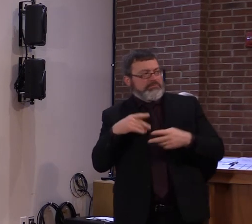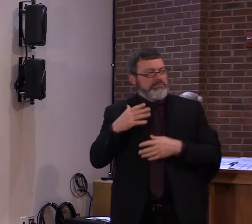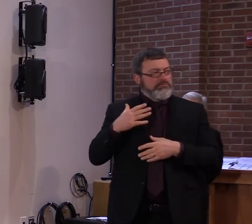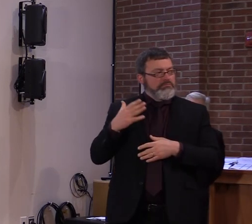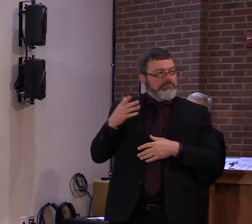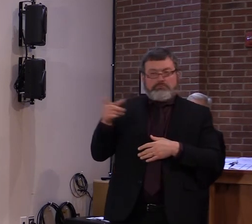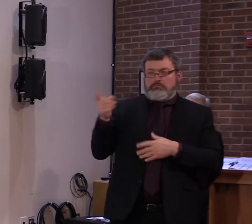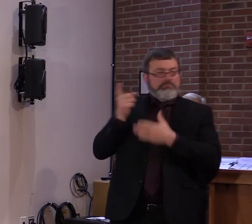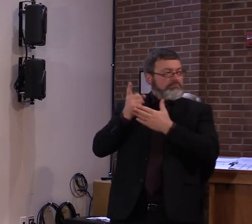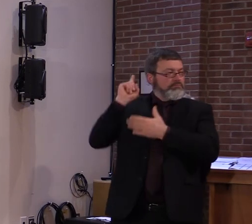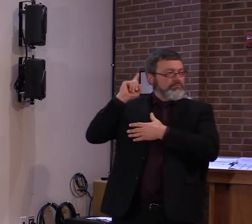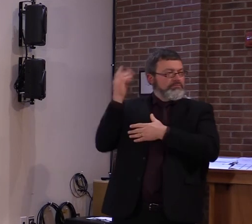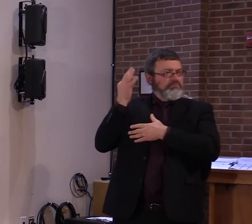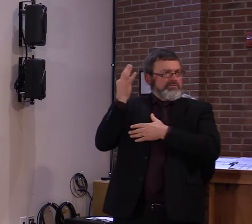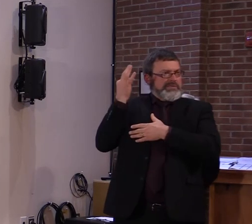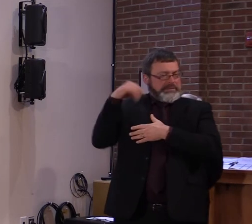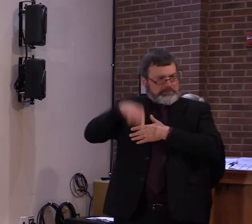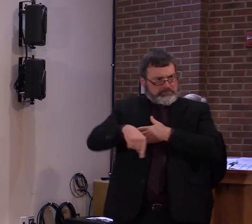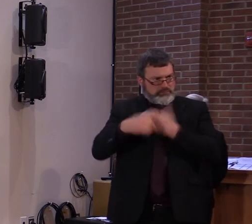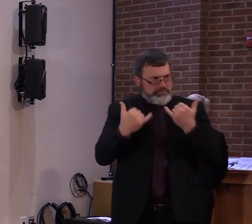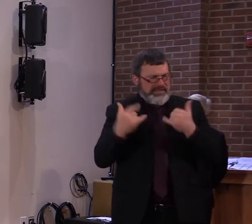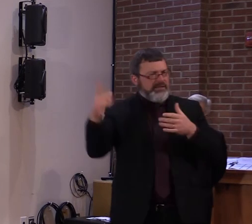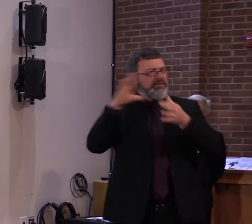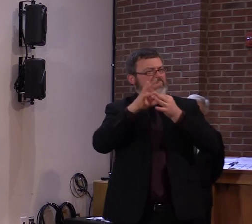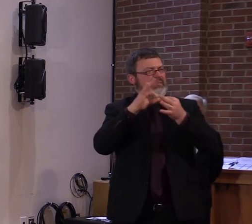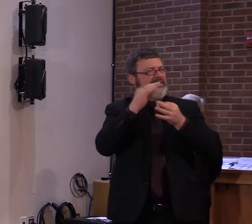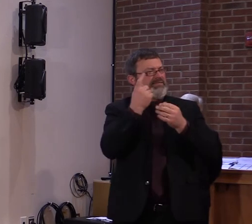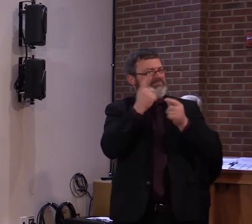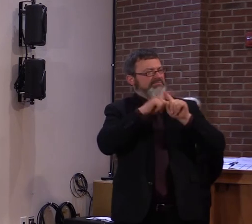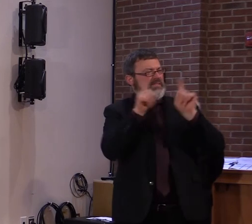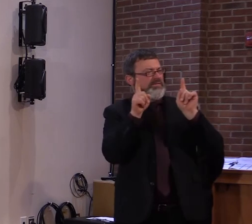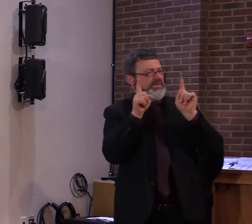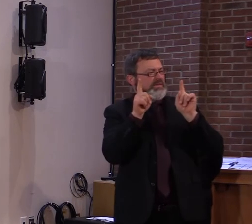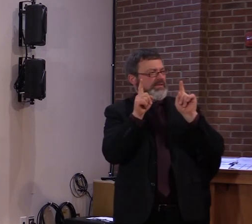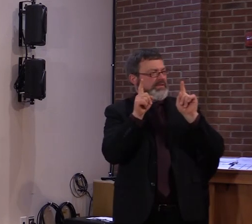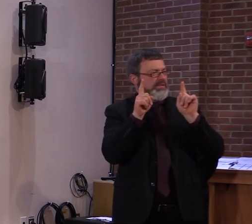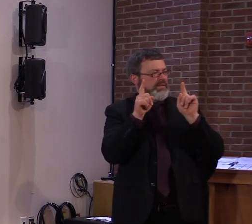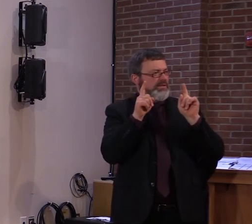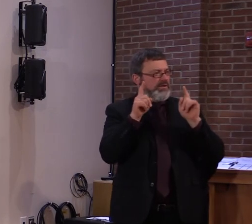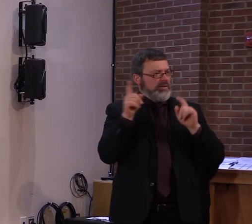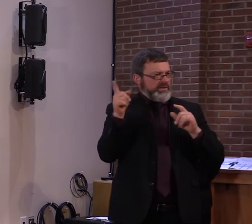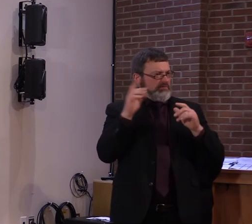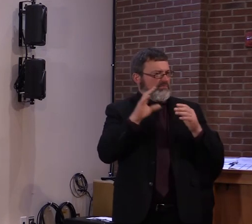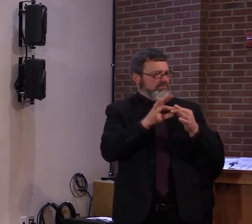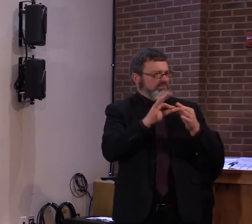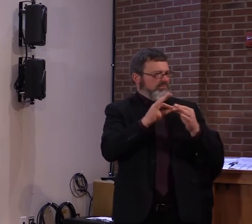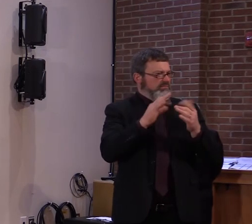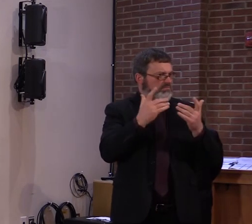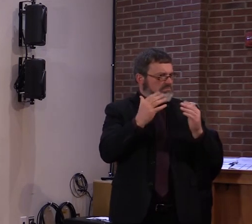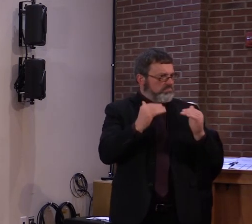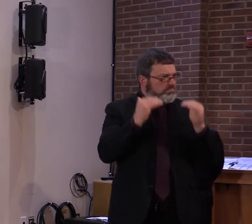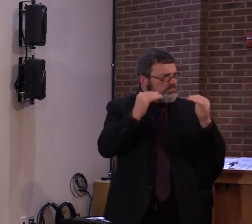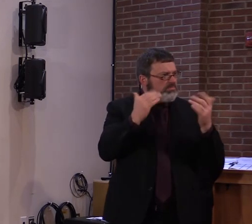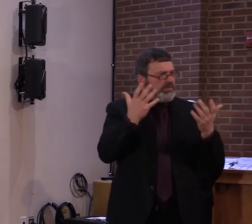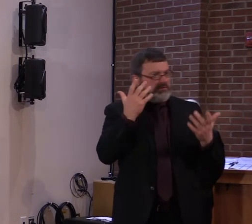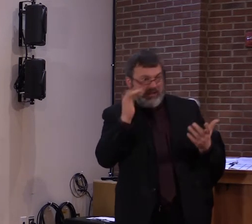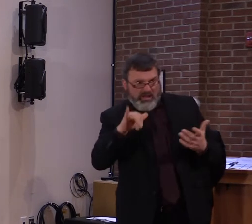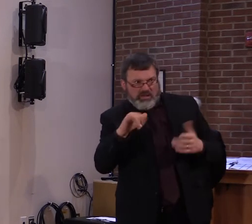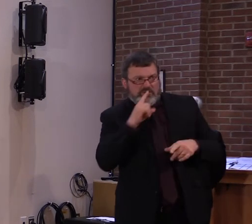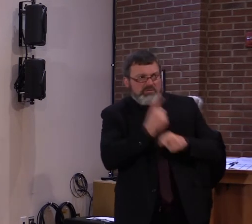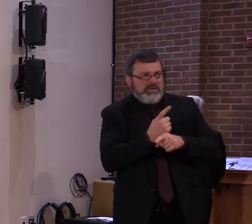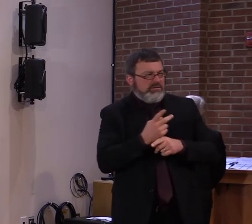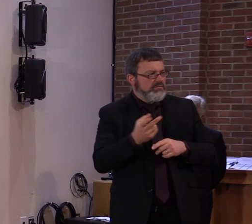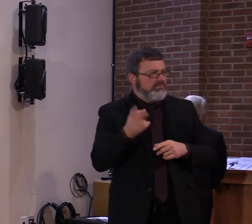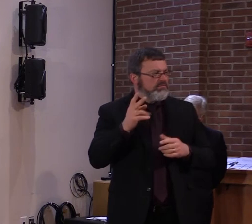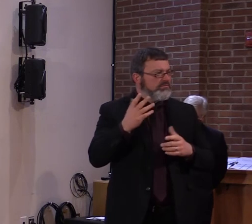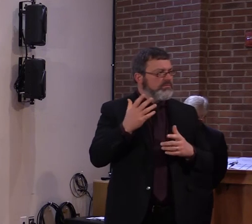All right, we'll go Thank to you. Andrew, Caledonian Reference. Yes, good afternoon. Thanks for sticking with us all. Probably for Dr. Levine, you've drawn attention to Washington and Orange counties